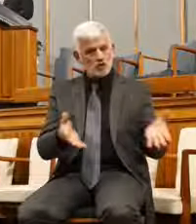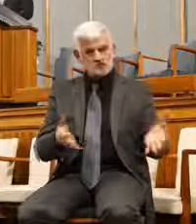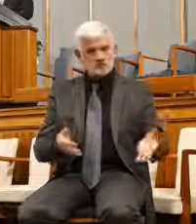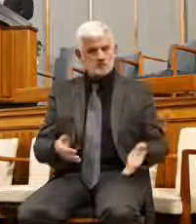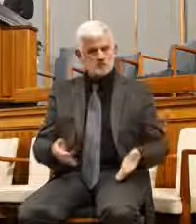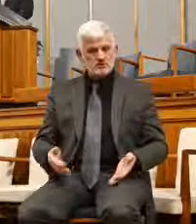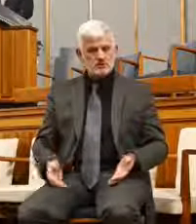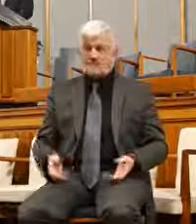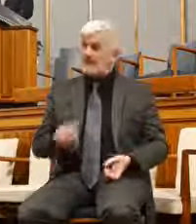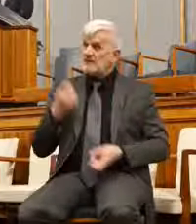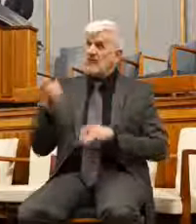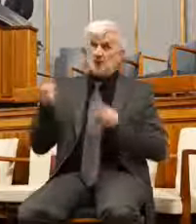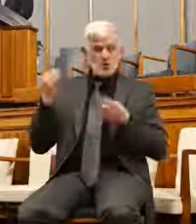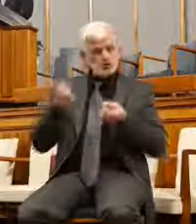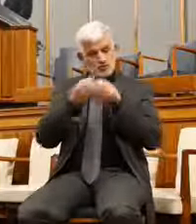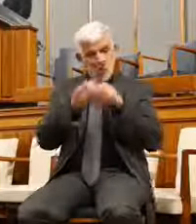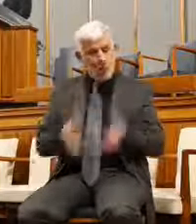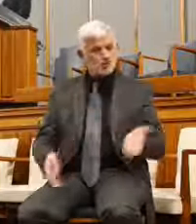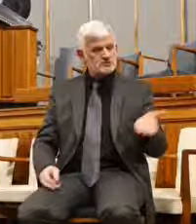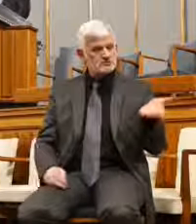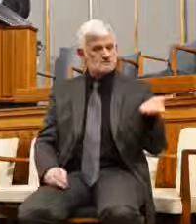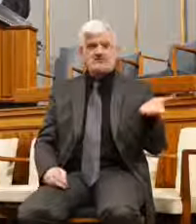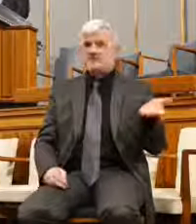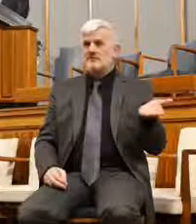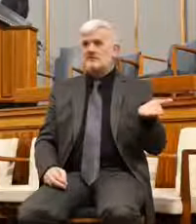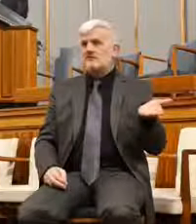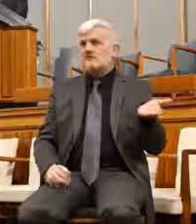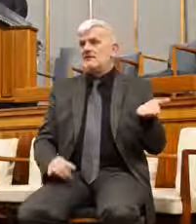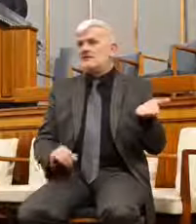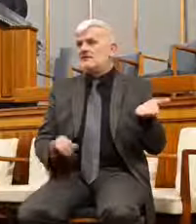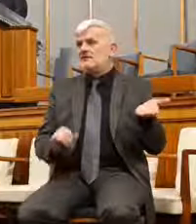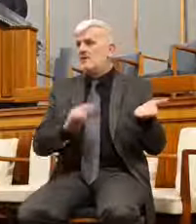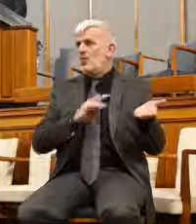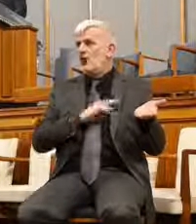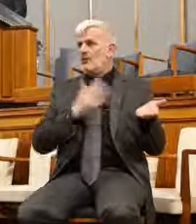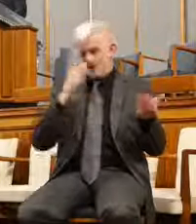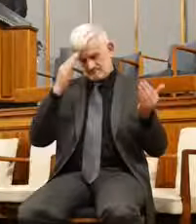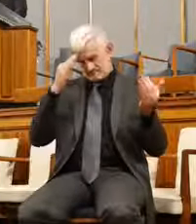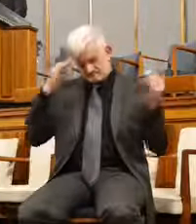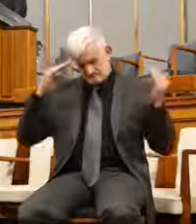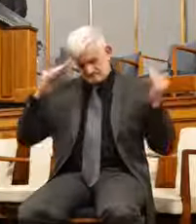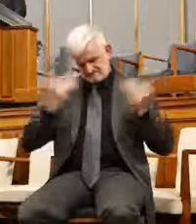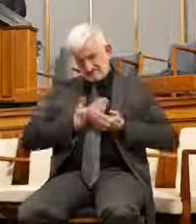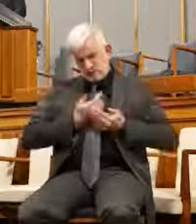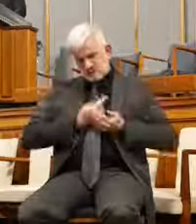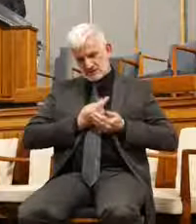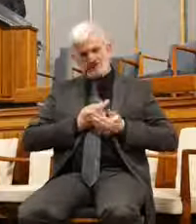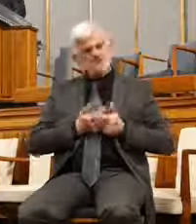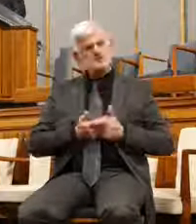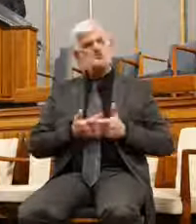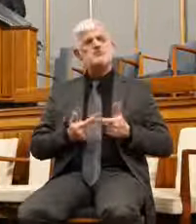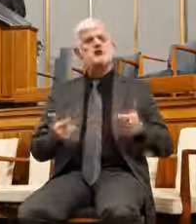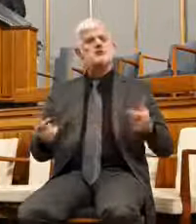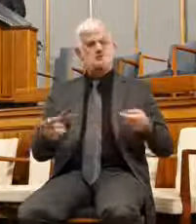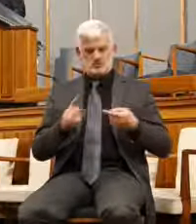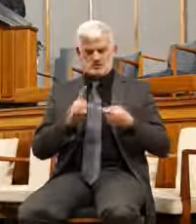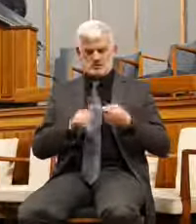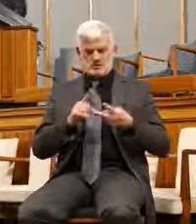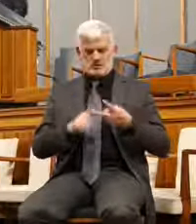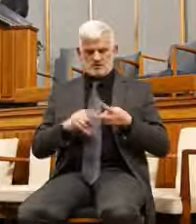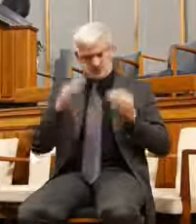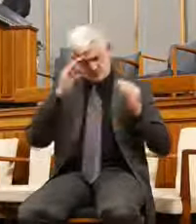me, even. You've been so immersed in yourself and in the material things of life and in